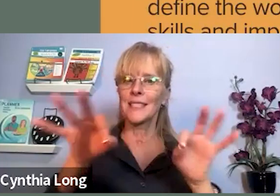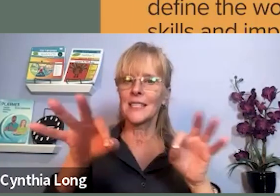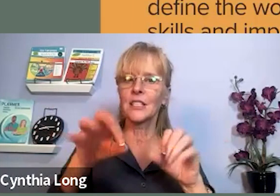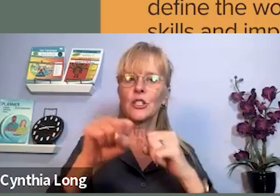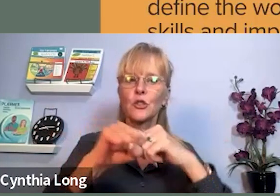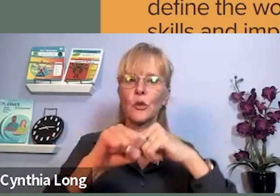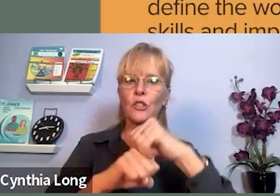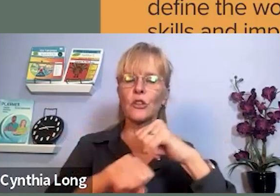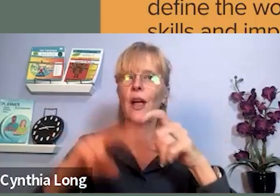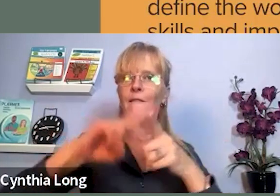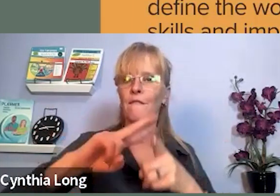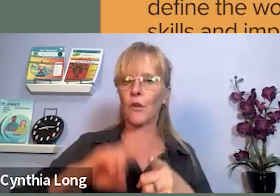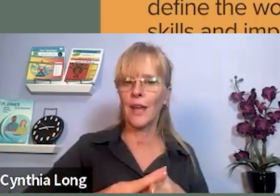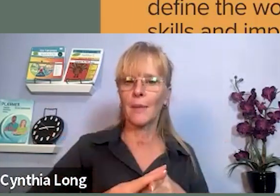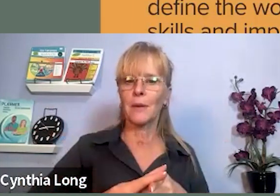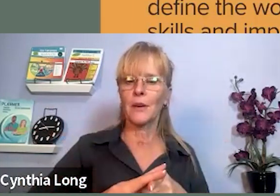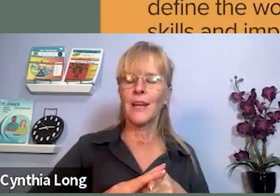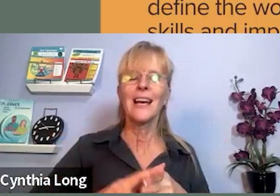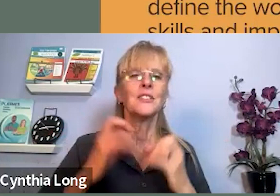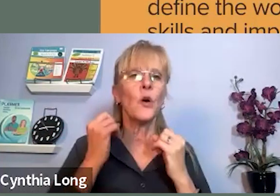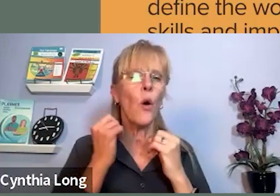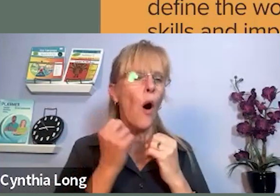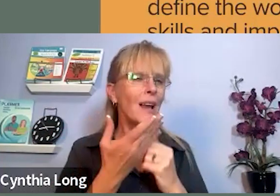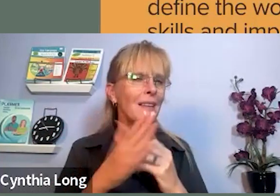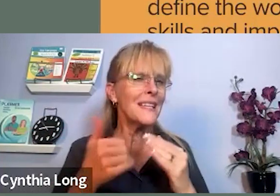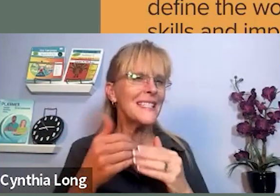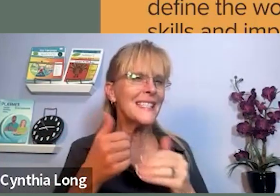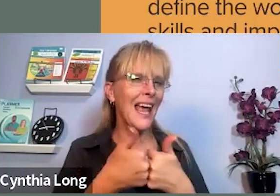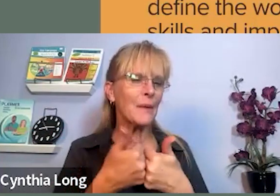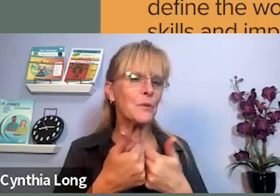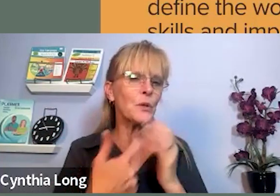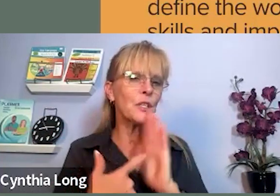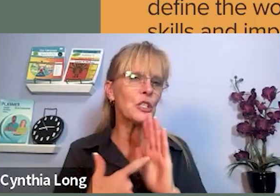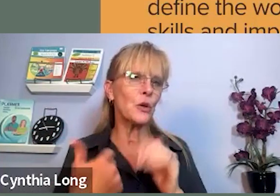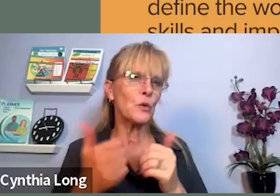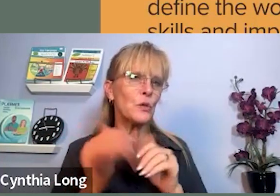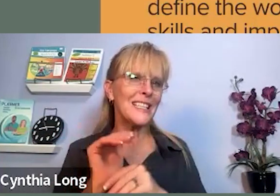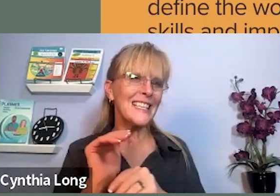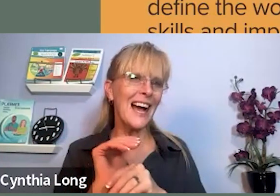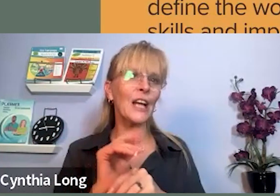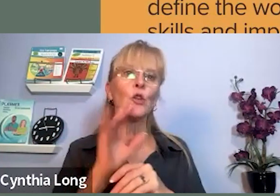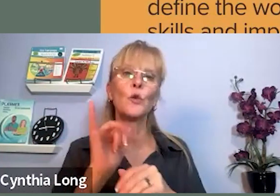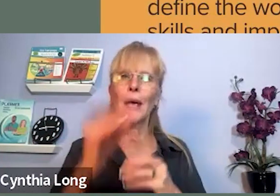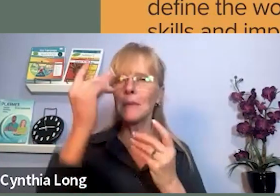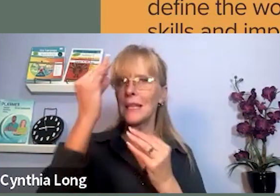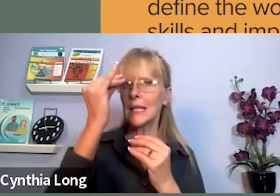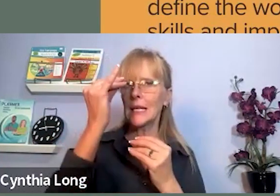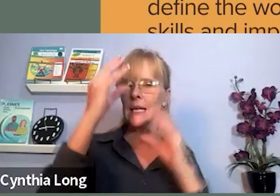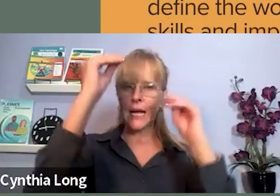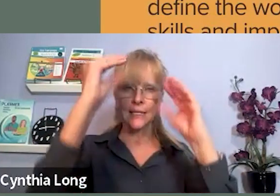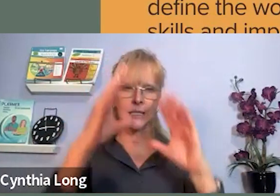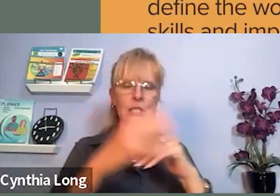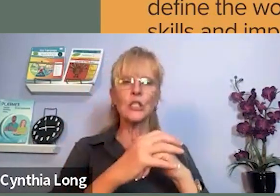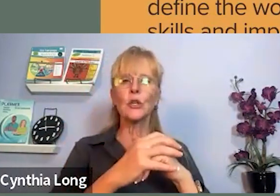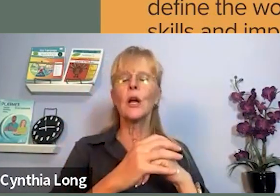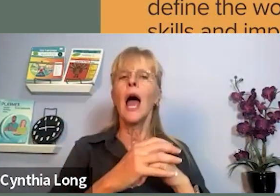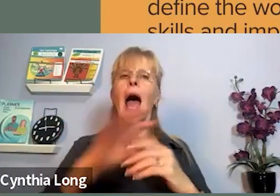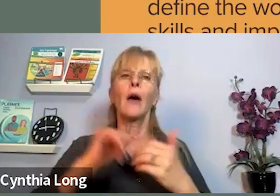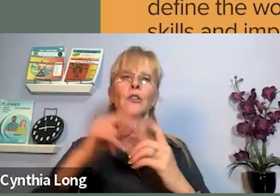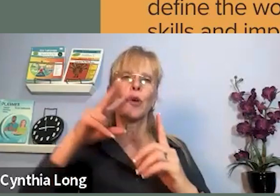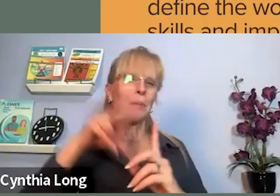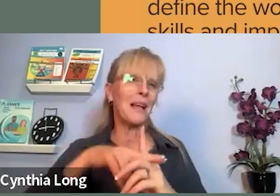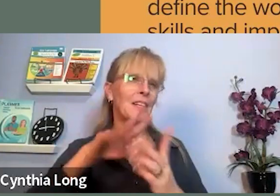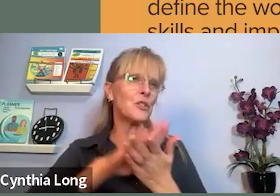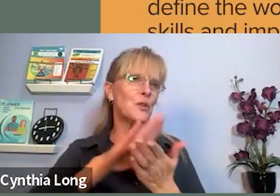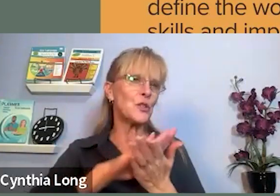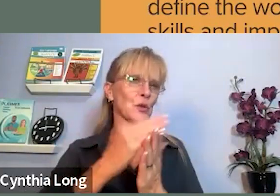and you have sentence structure and vocabulary. So all of these games we're going to show you tonight, you can be thinking as a teacher